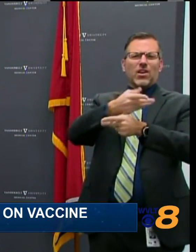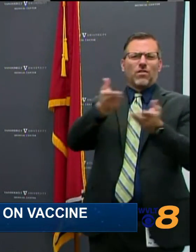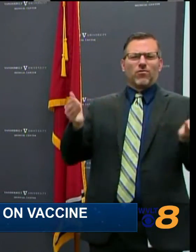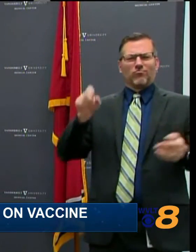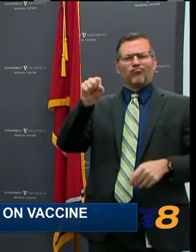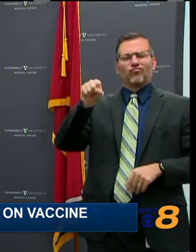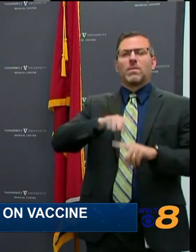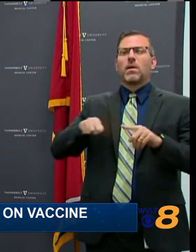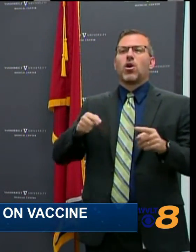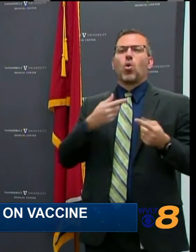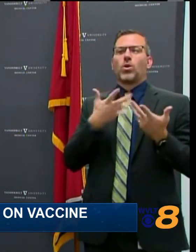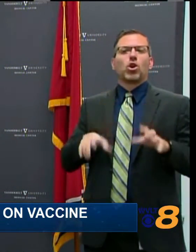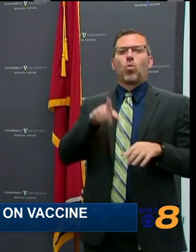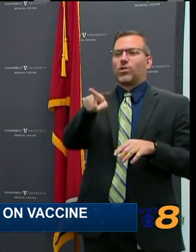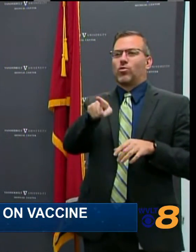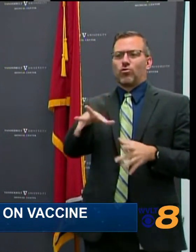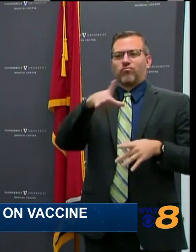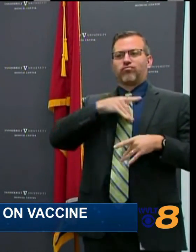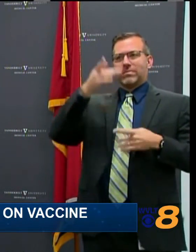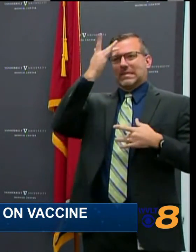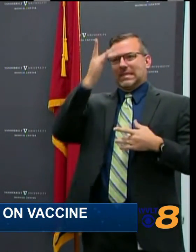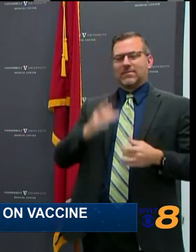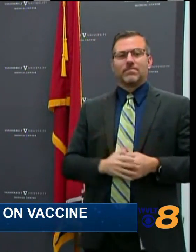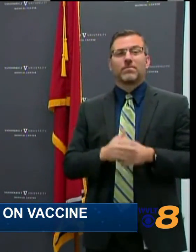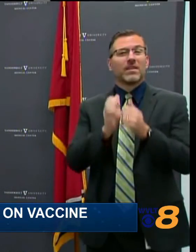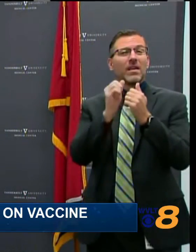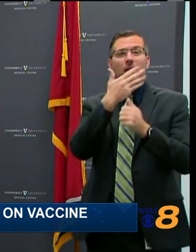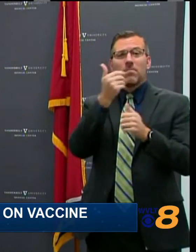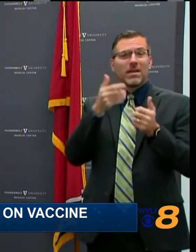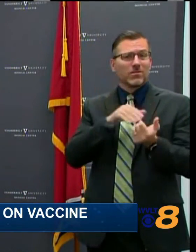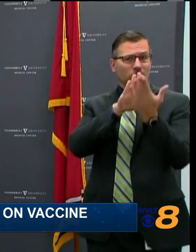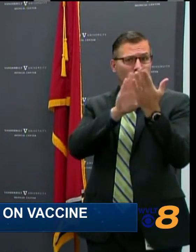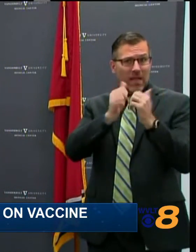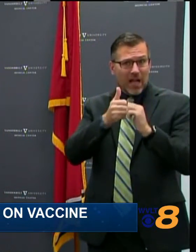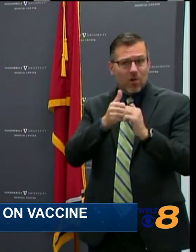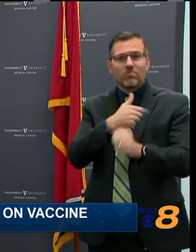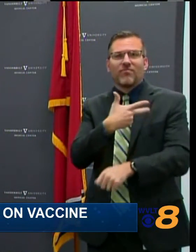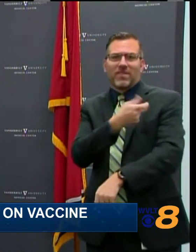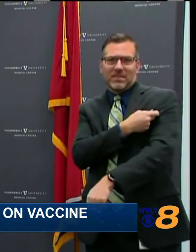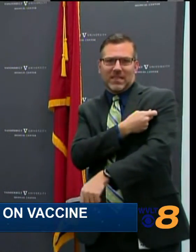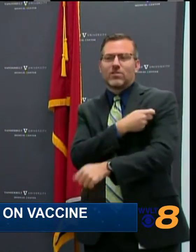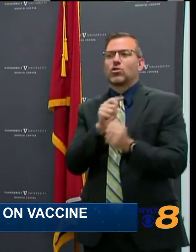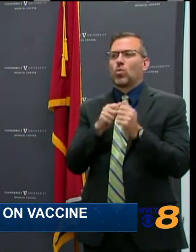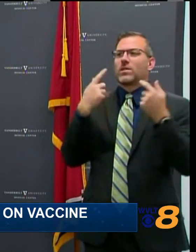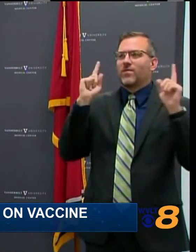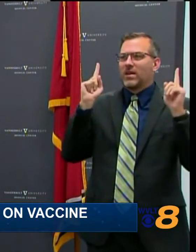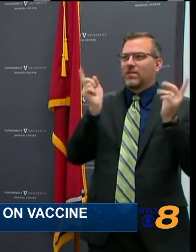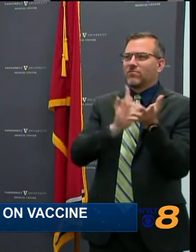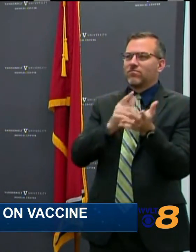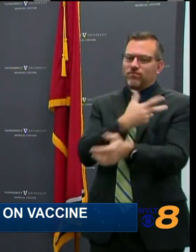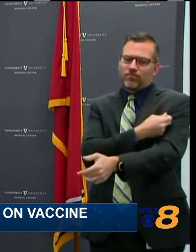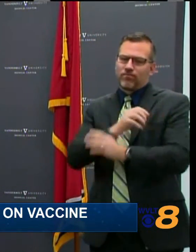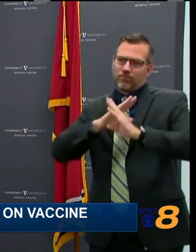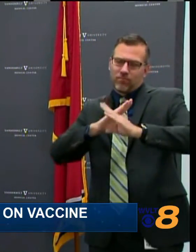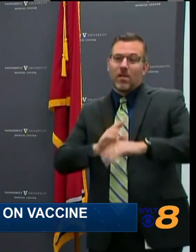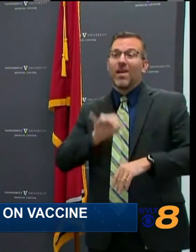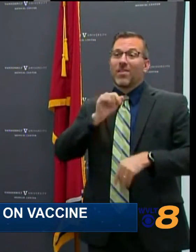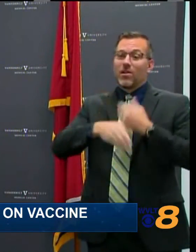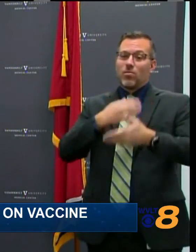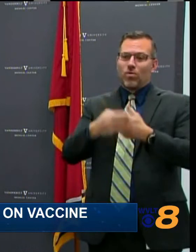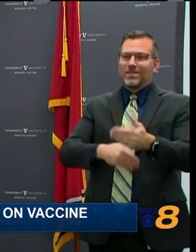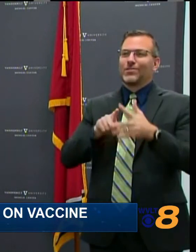we want to prevent you from getting sick. And the way to do that is through vaccination with an effective vaccine. And that process actually starts